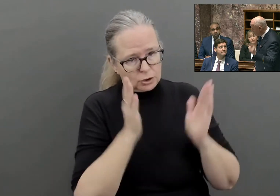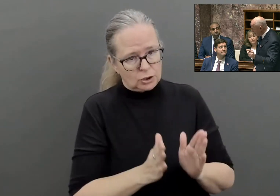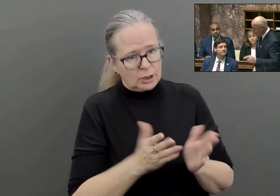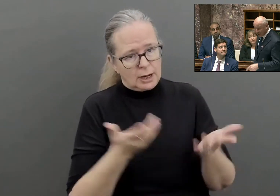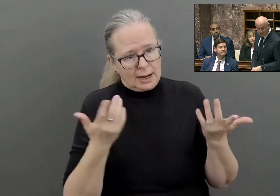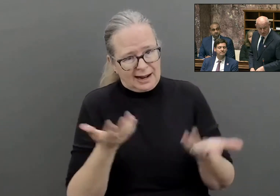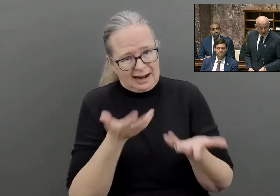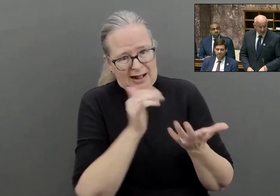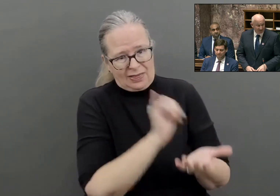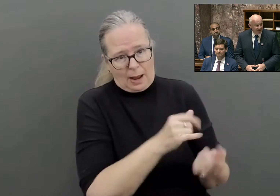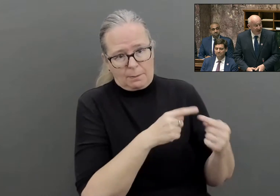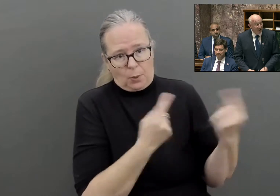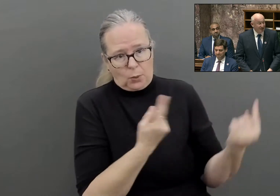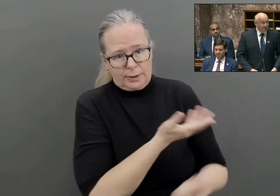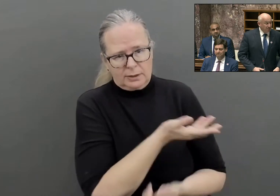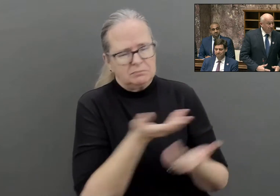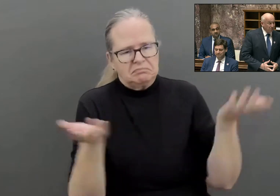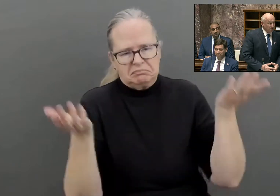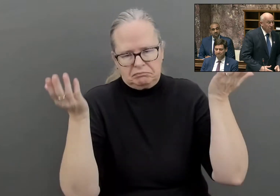in this place, Honourable